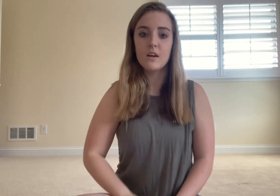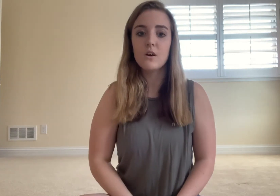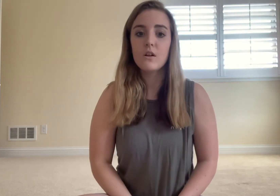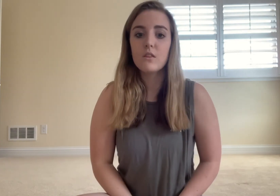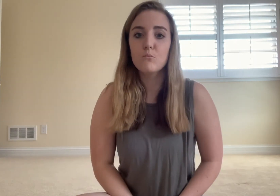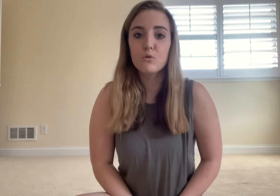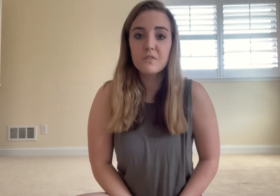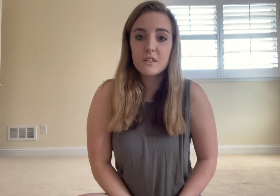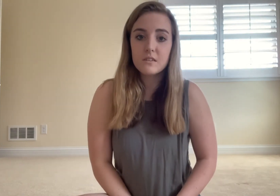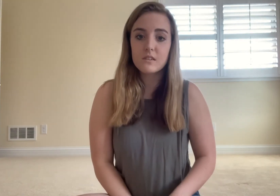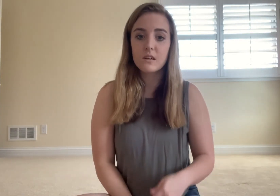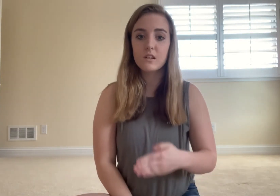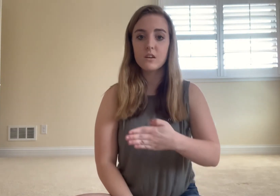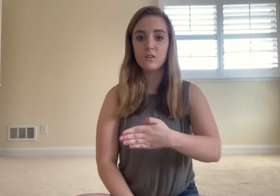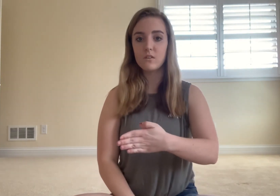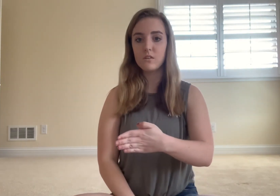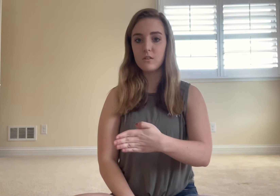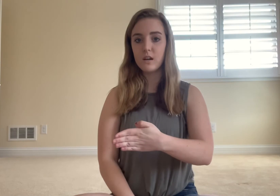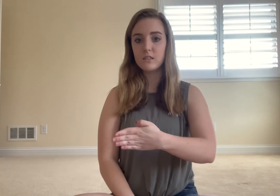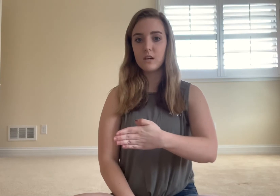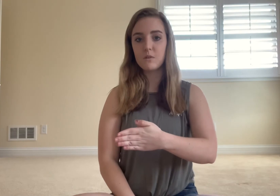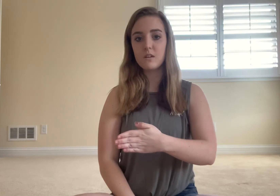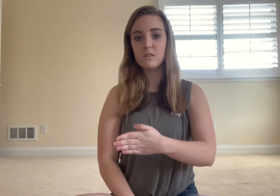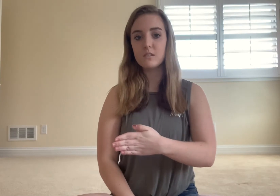The movies, your non-dominant is out,